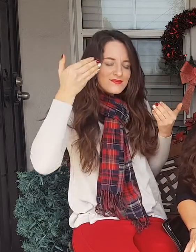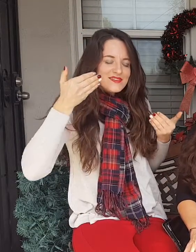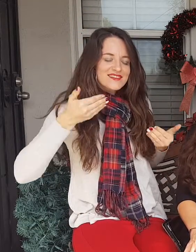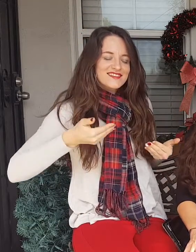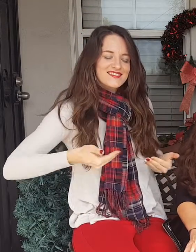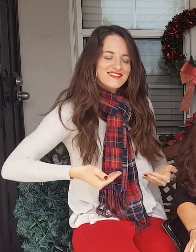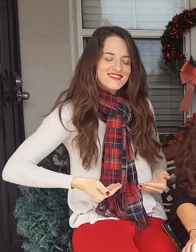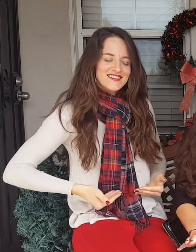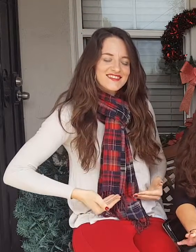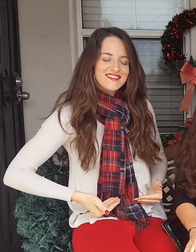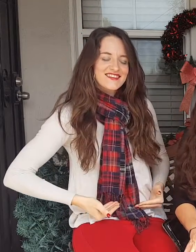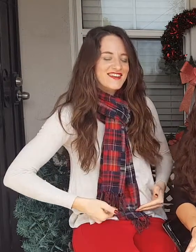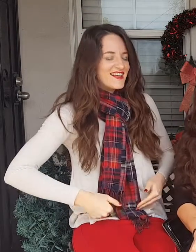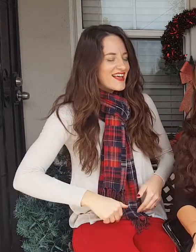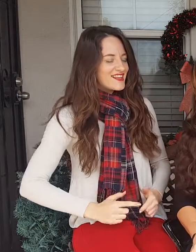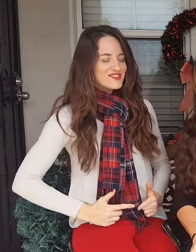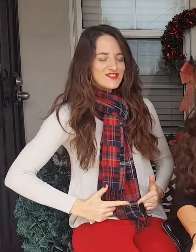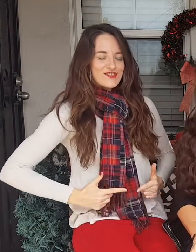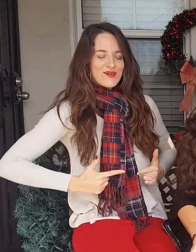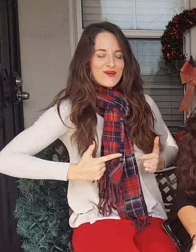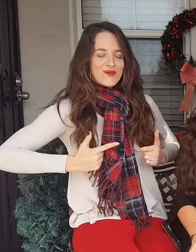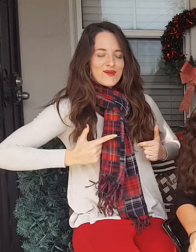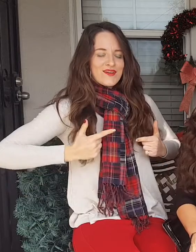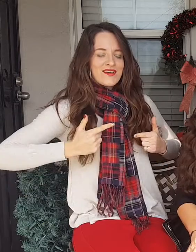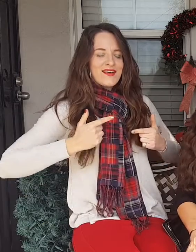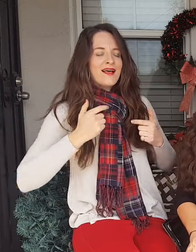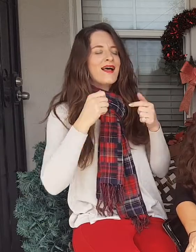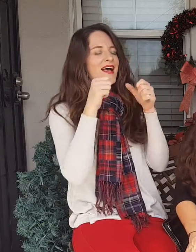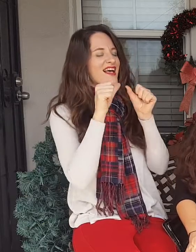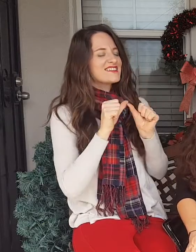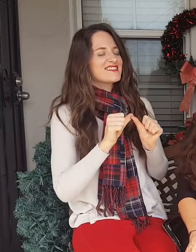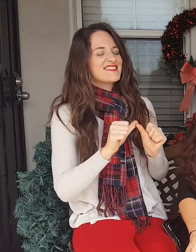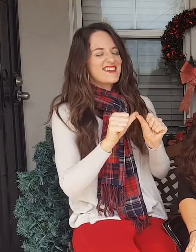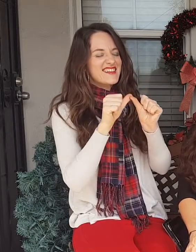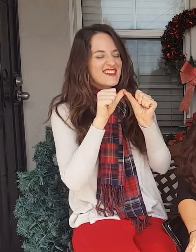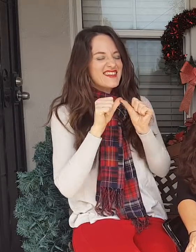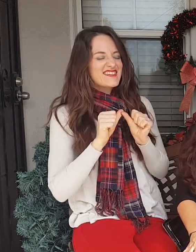be, as long as life